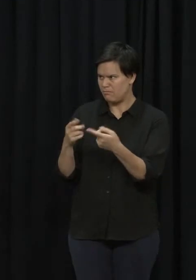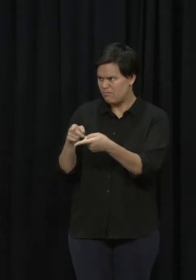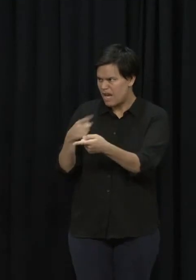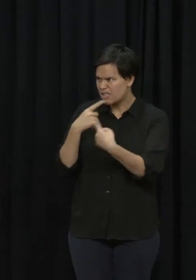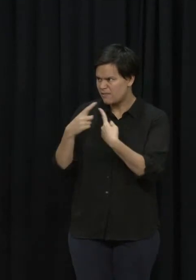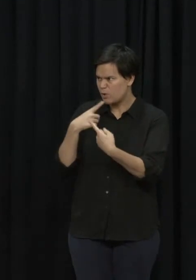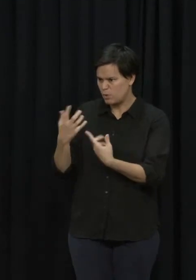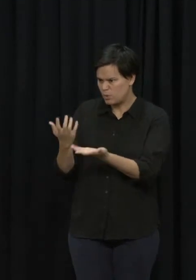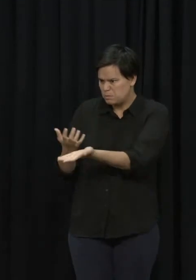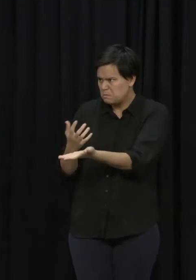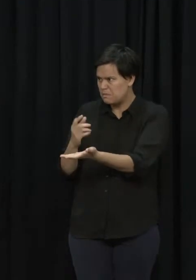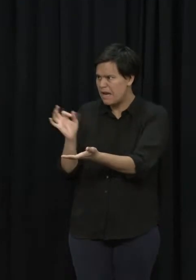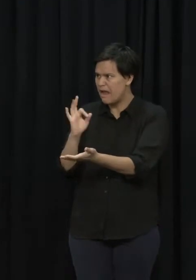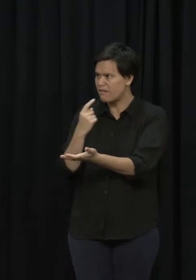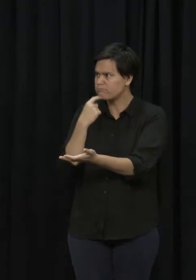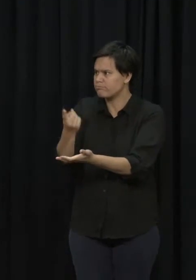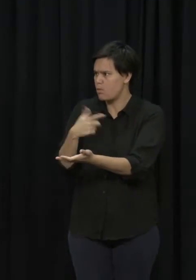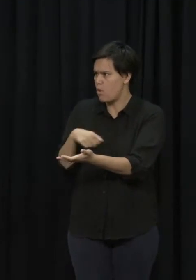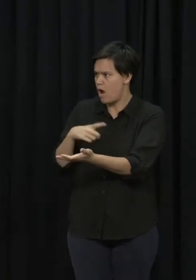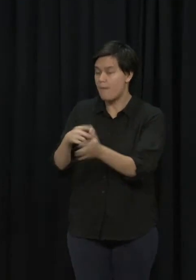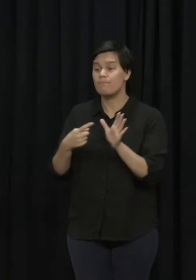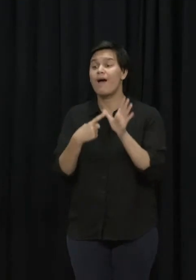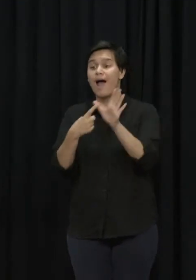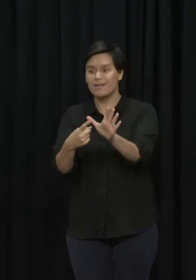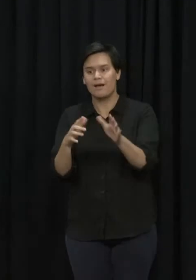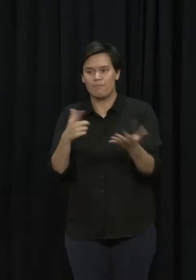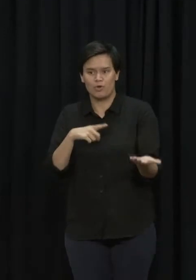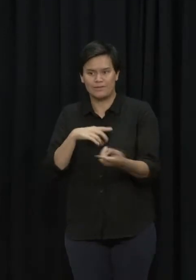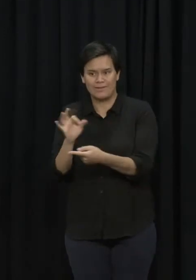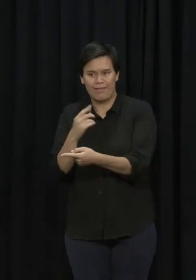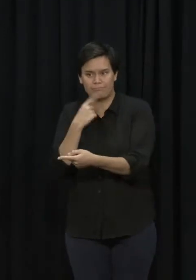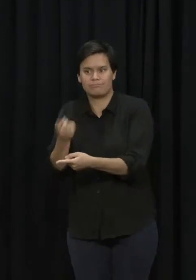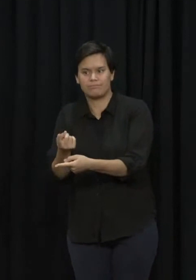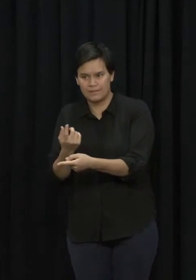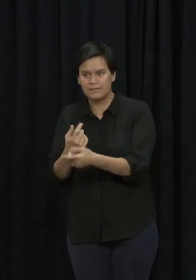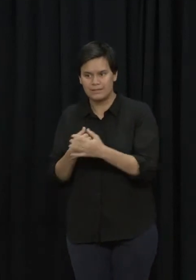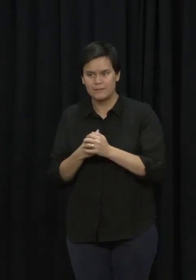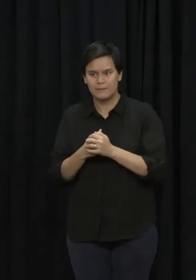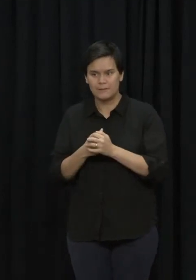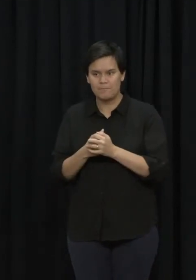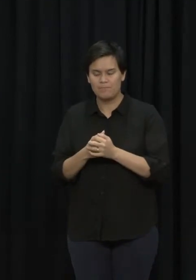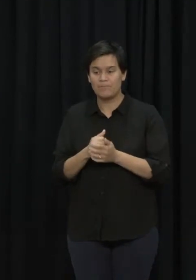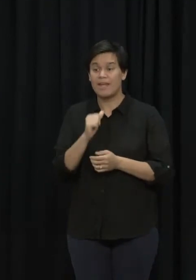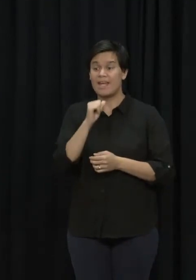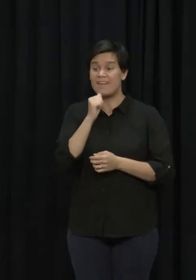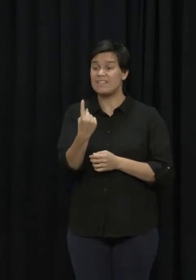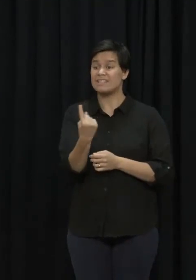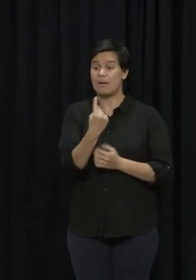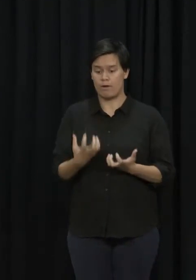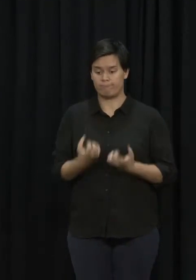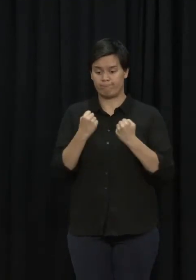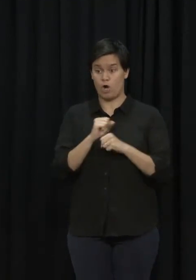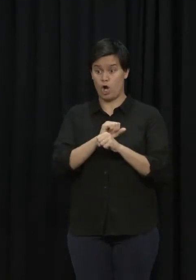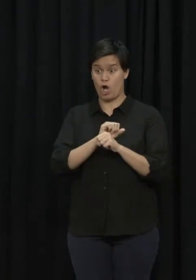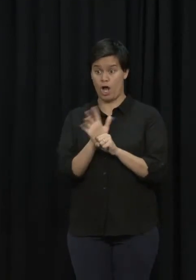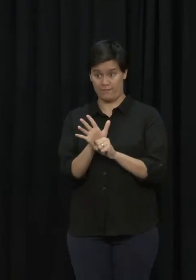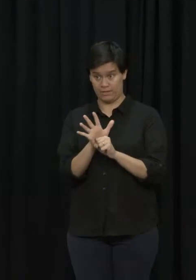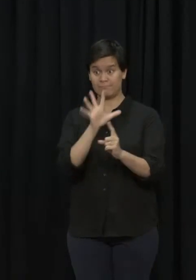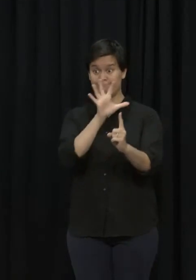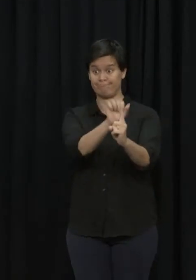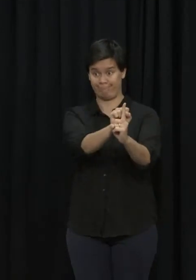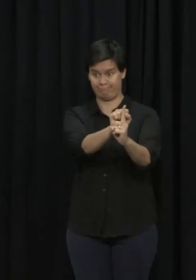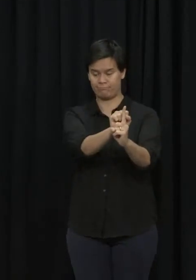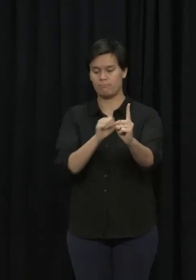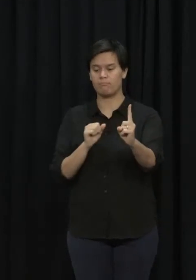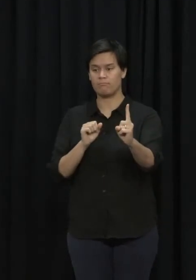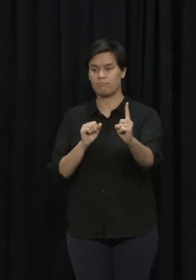family that was infected, it was not disclosed. So with that first, any time anyone is positive, our contact tracers